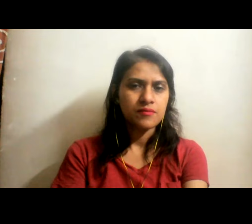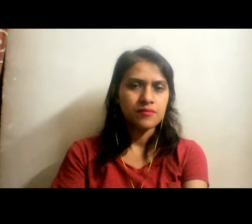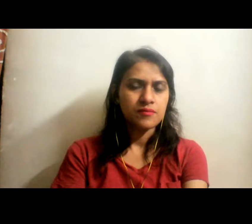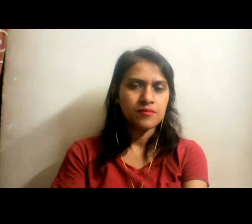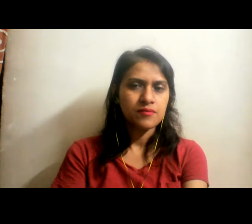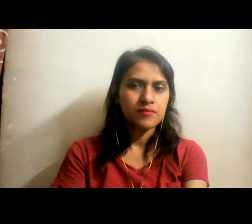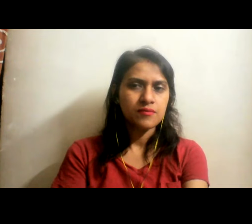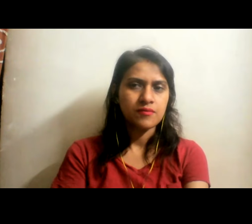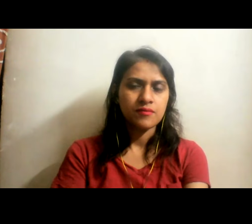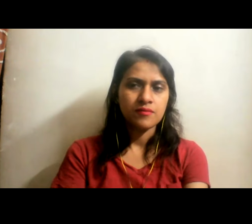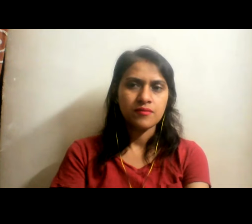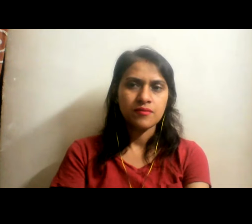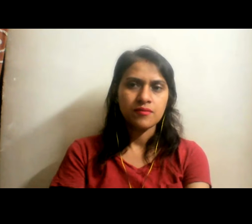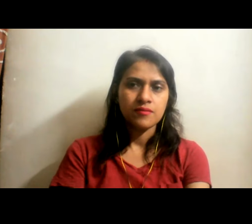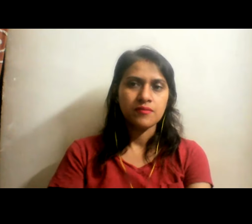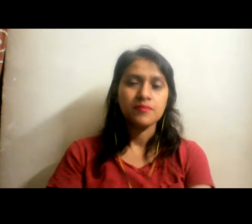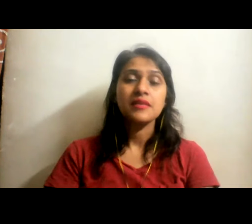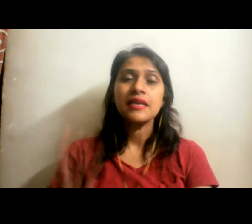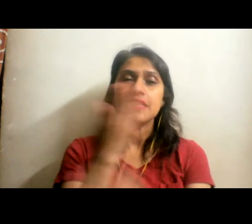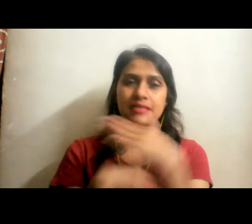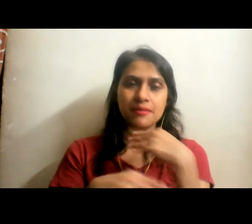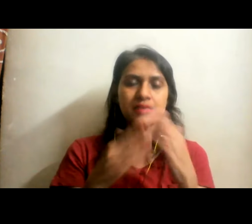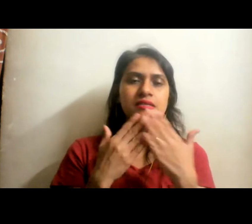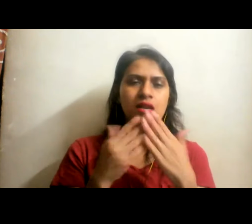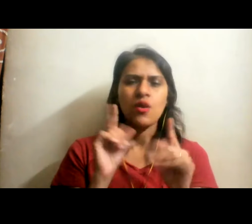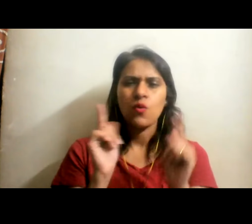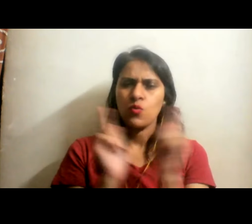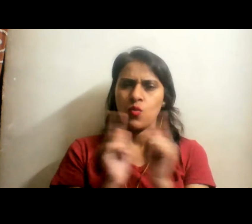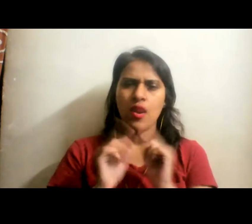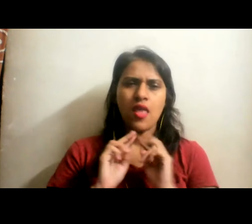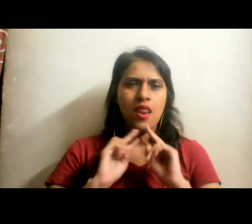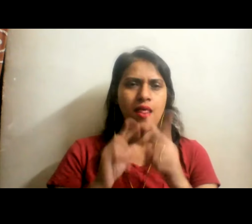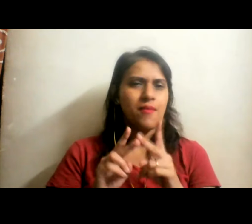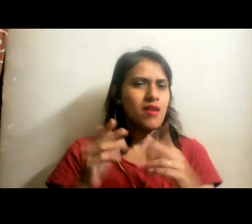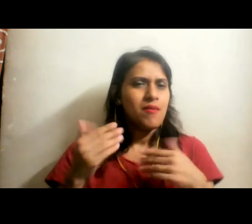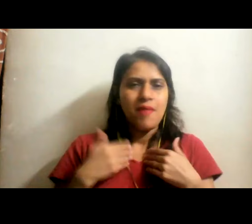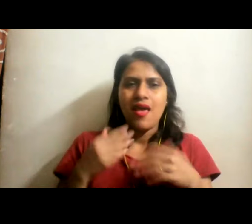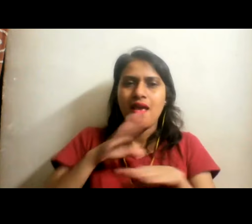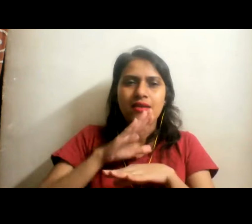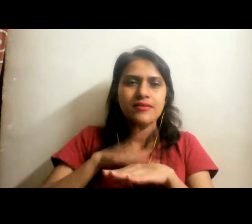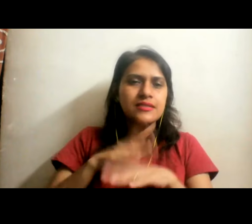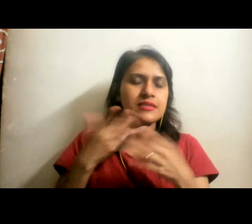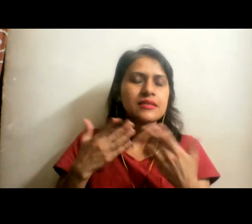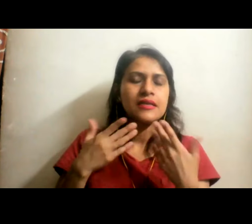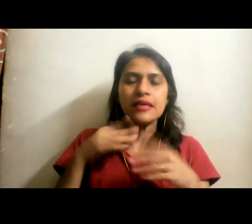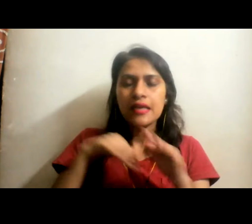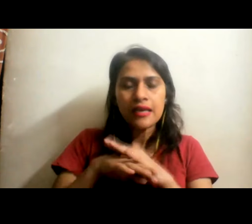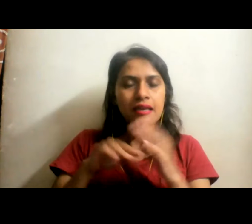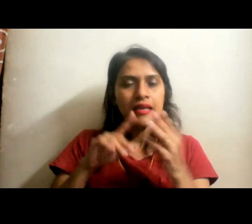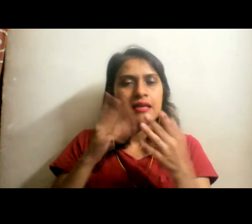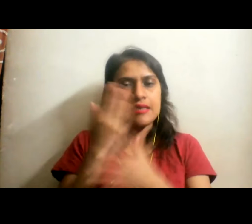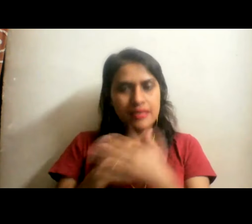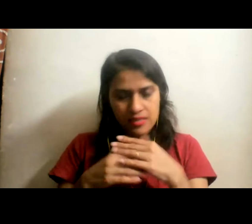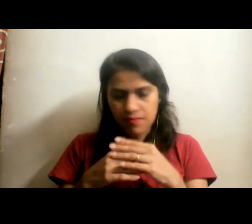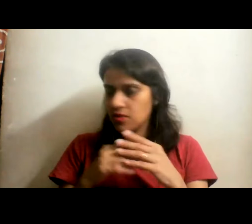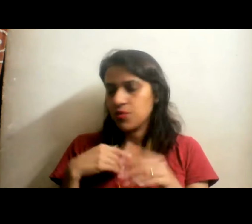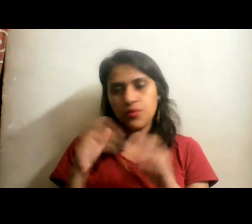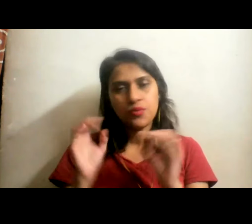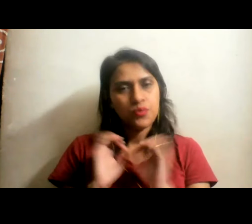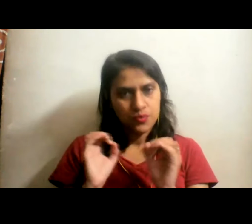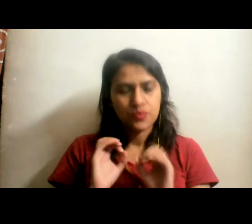studies. So I would just say that I am not an expert in the area. However, I will